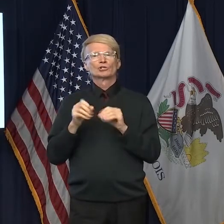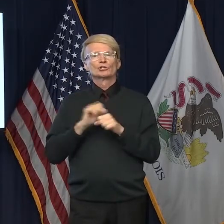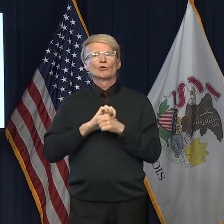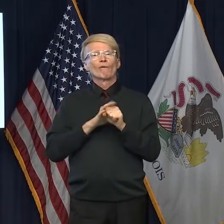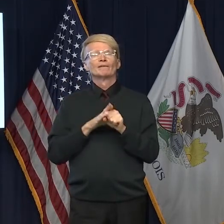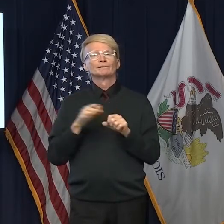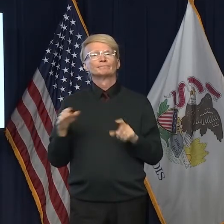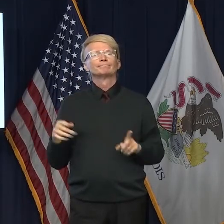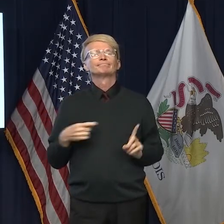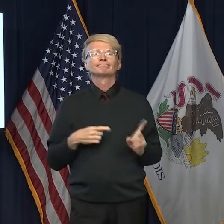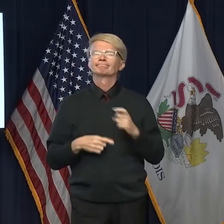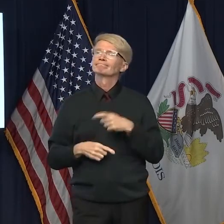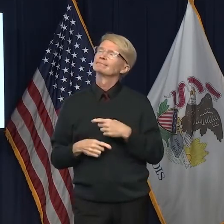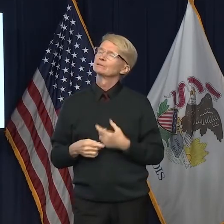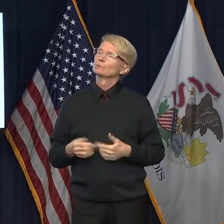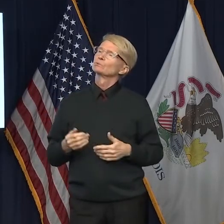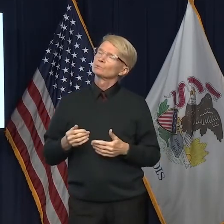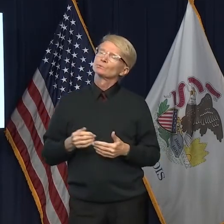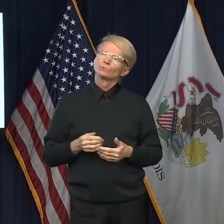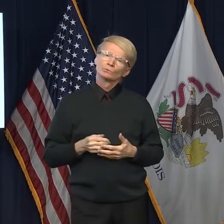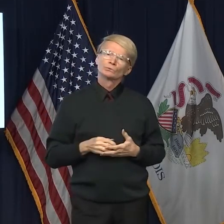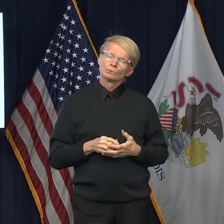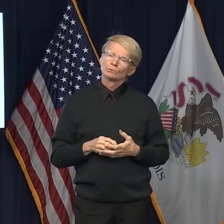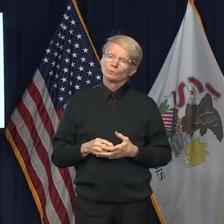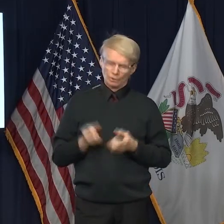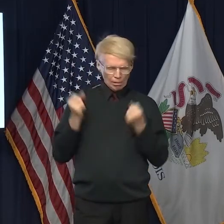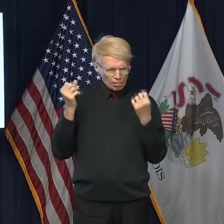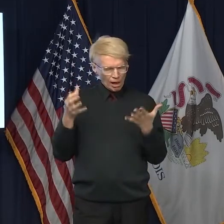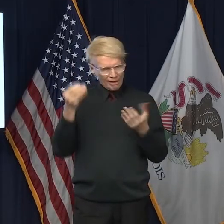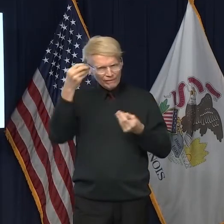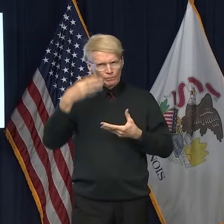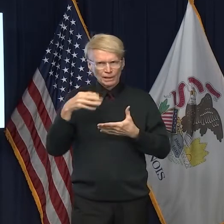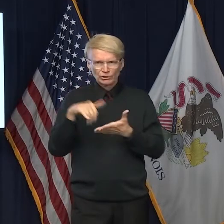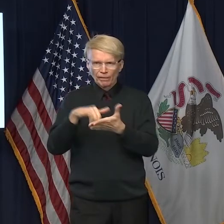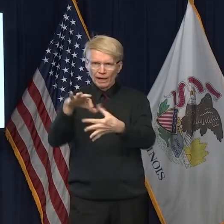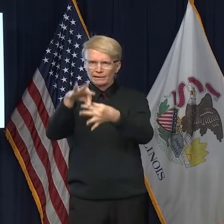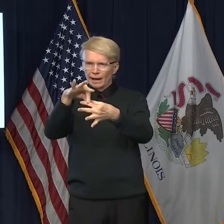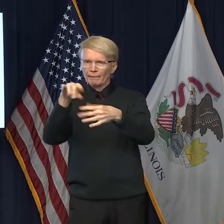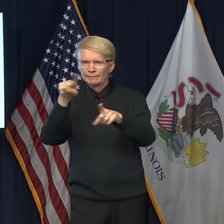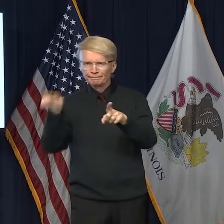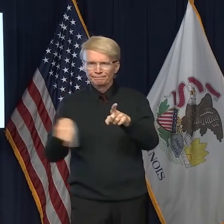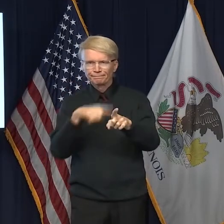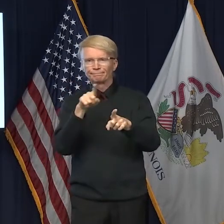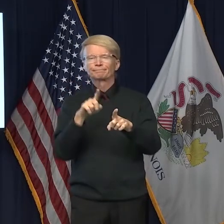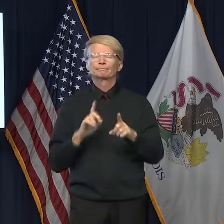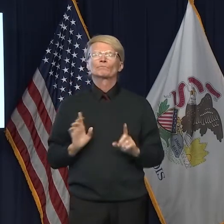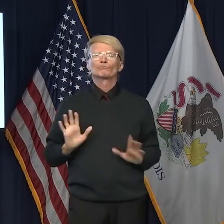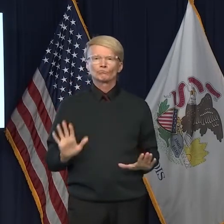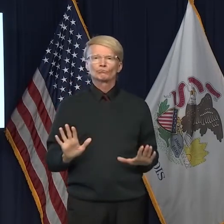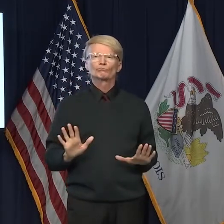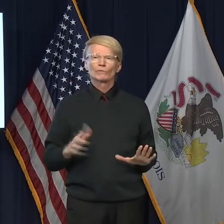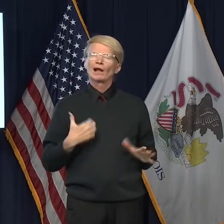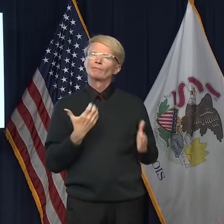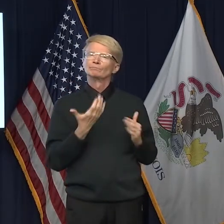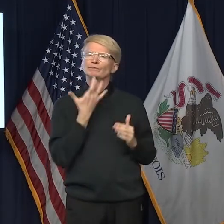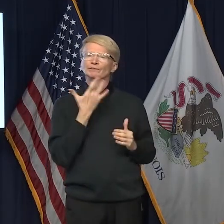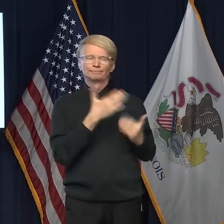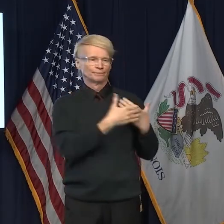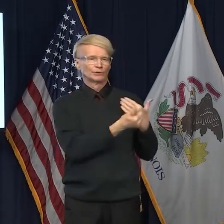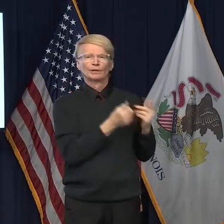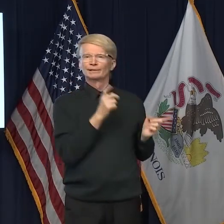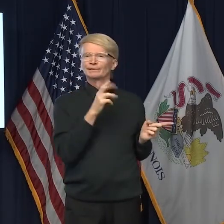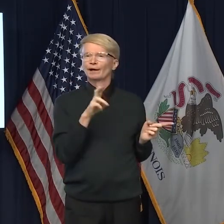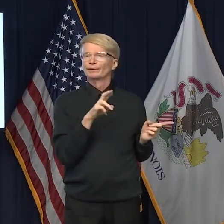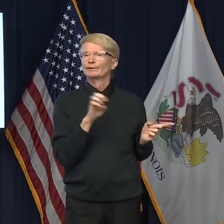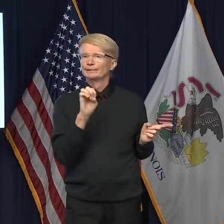There are a variety of pieces of that I'd like to respond to, but I guess, in fact, I'd like to call on Dr. Ezike just